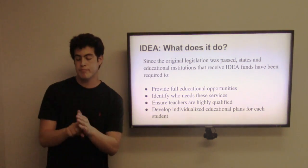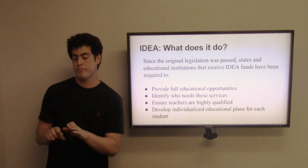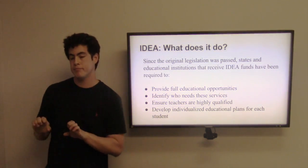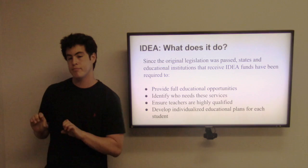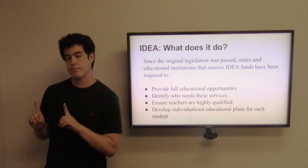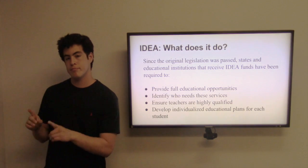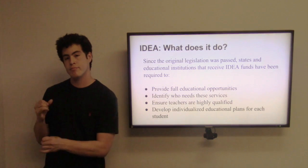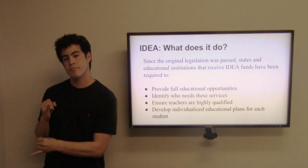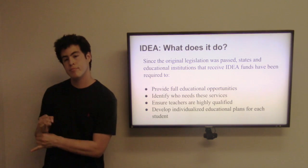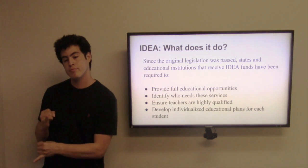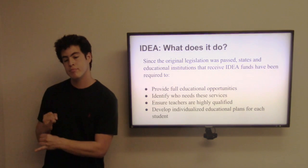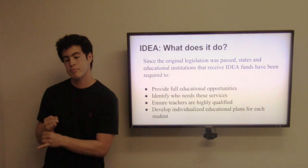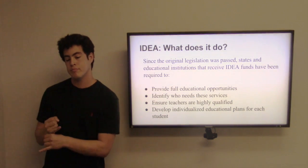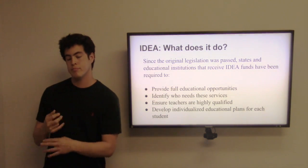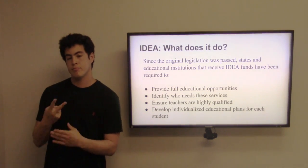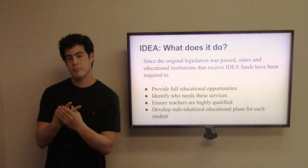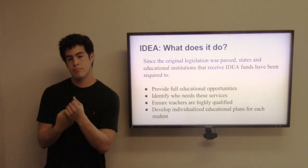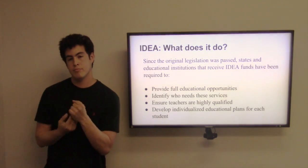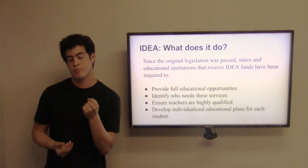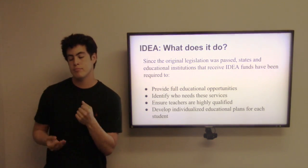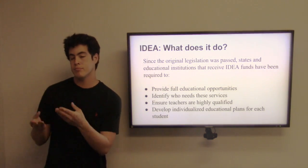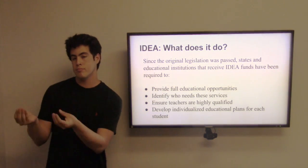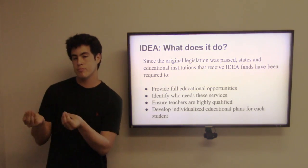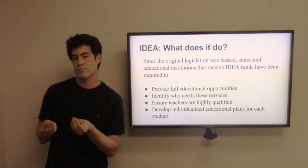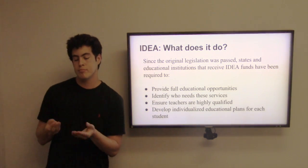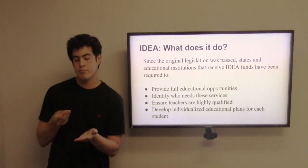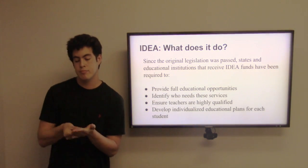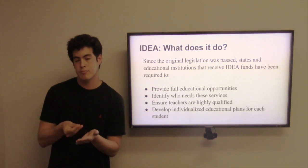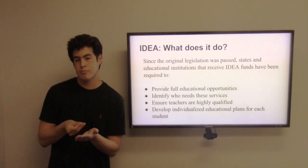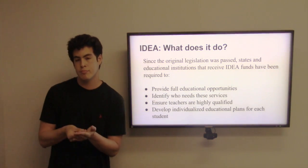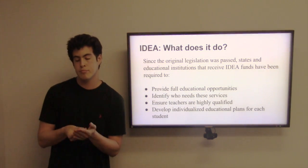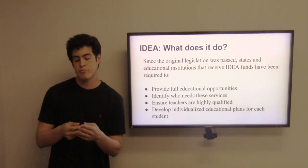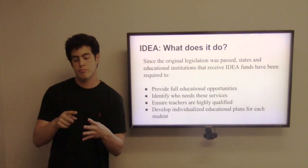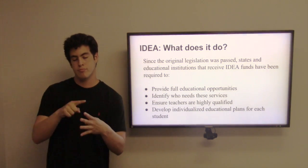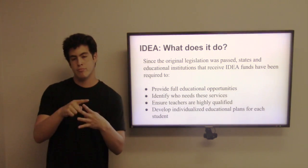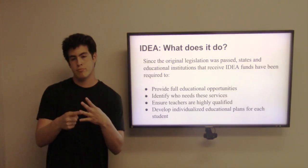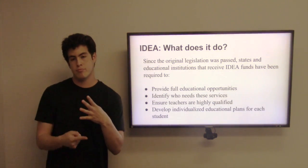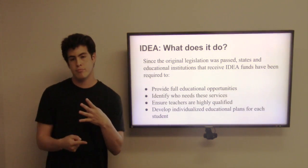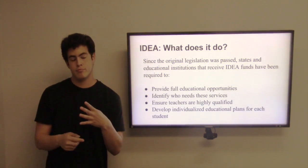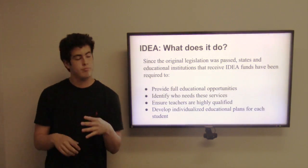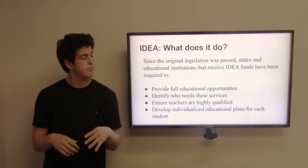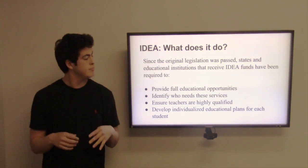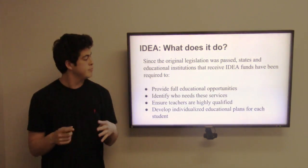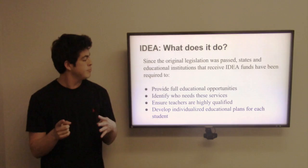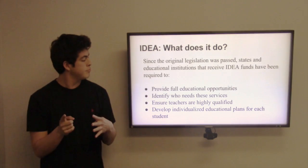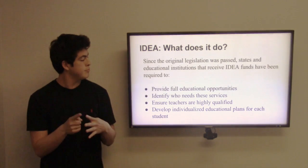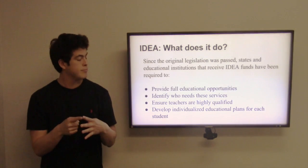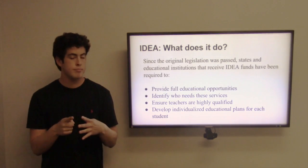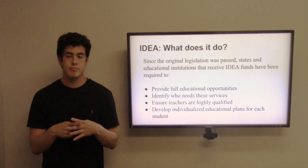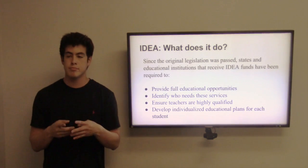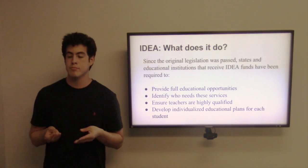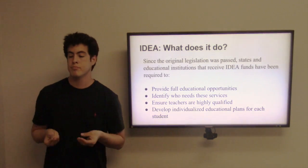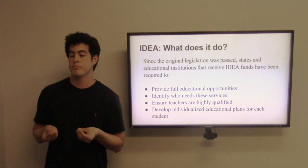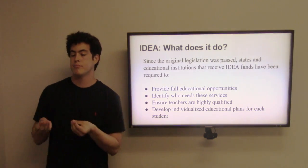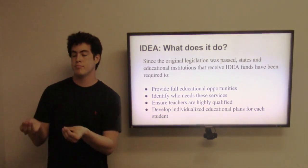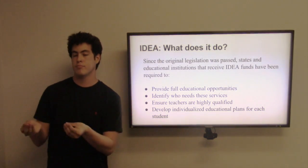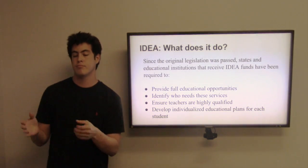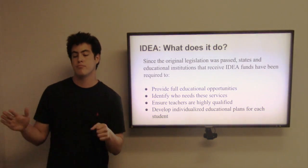States and educational institutions are provided with funds and are required to do four main things. The first thing